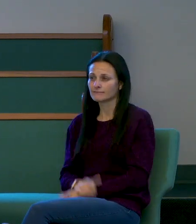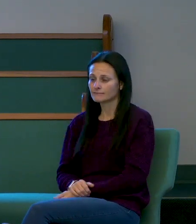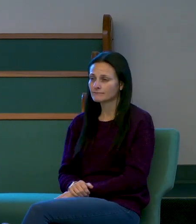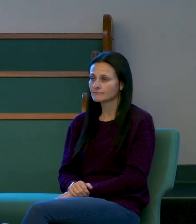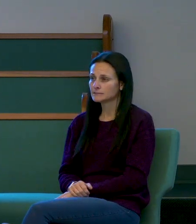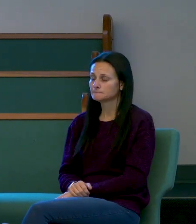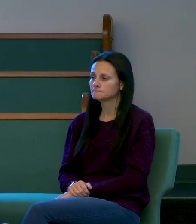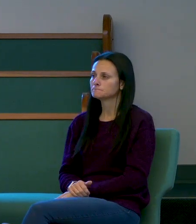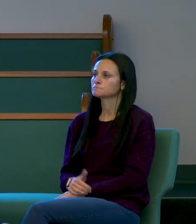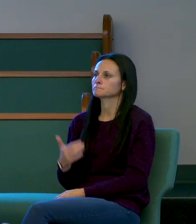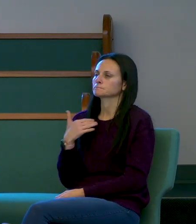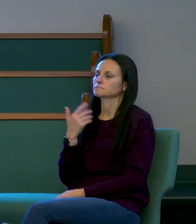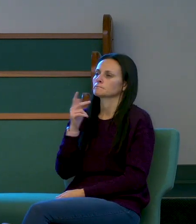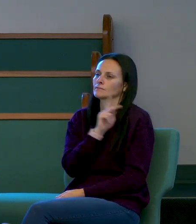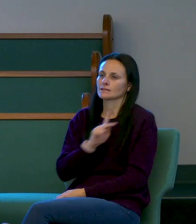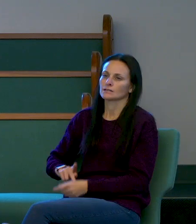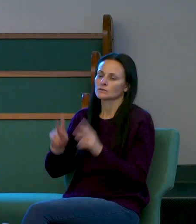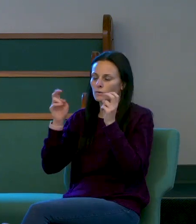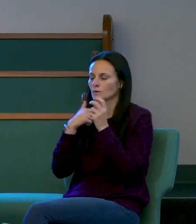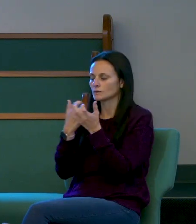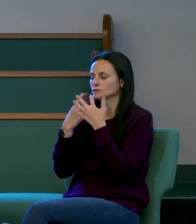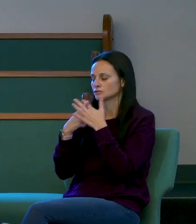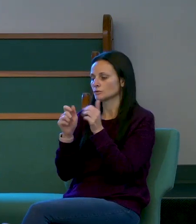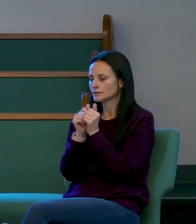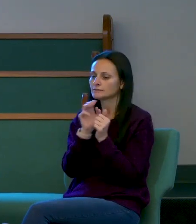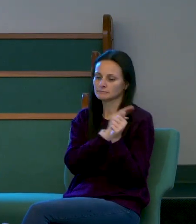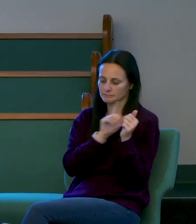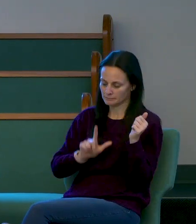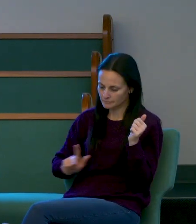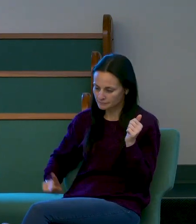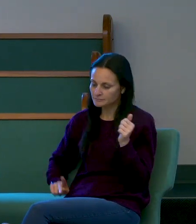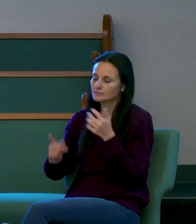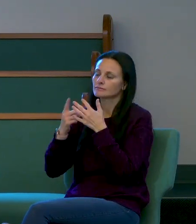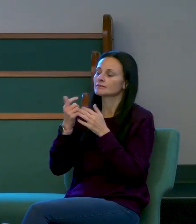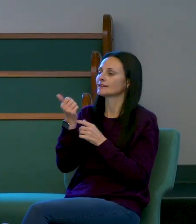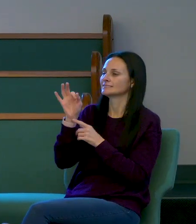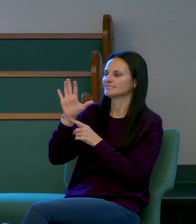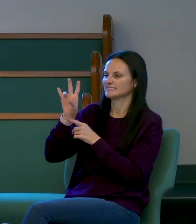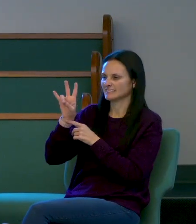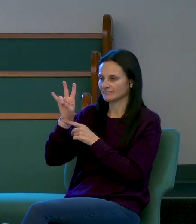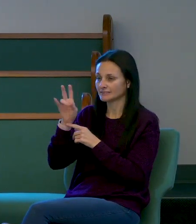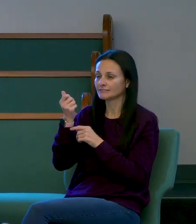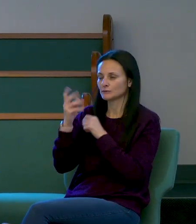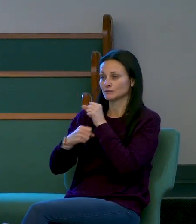There is a King quote that I just want to start with. It is Martin Luther King, 1957, a few years ago.